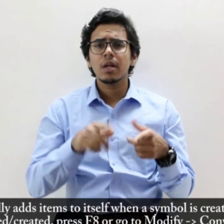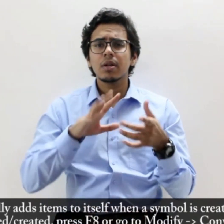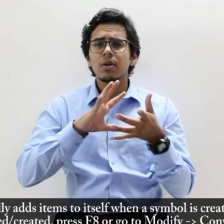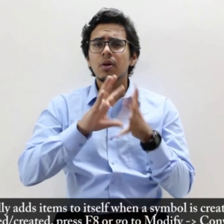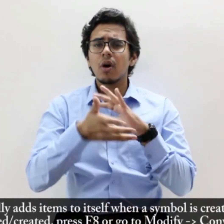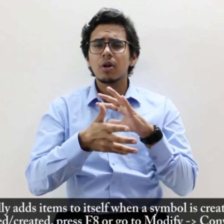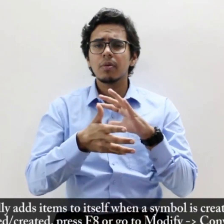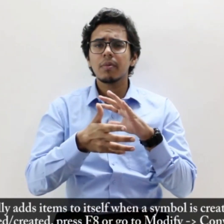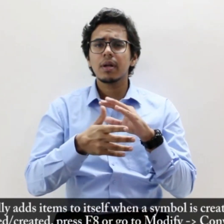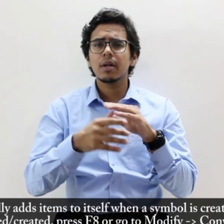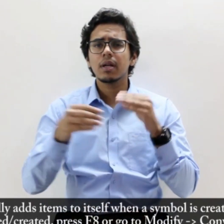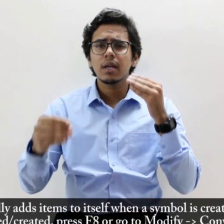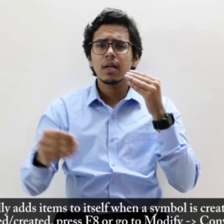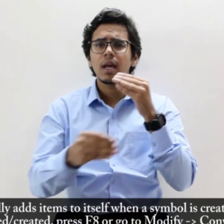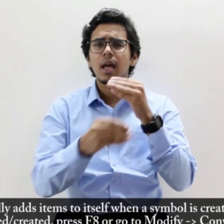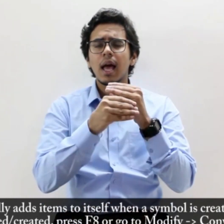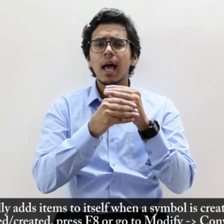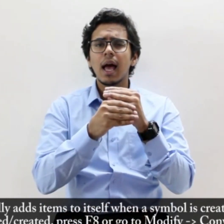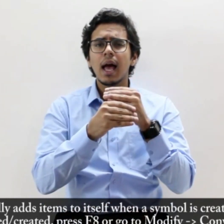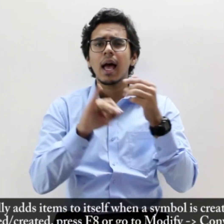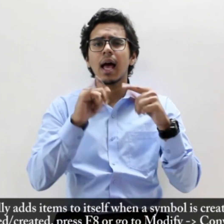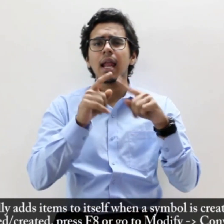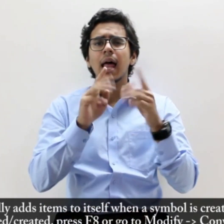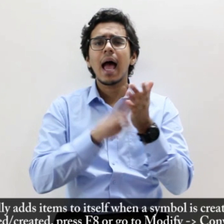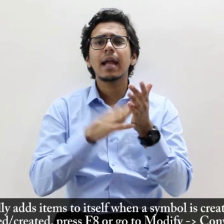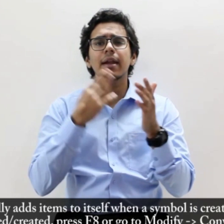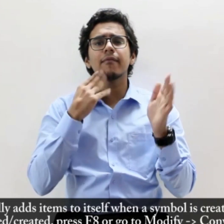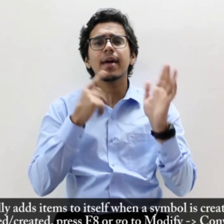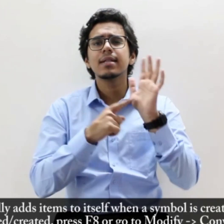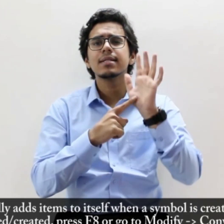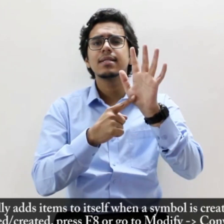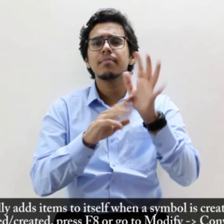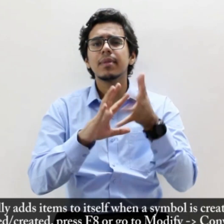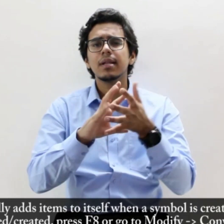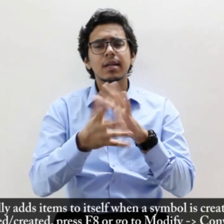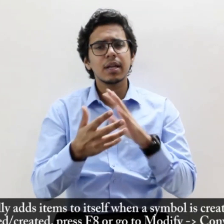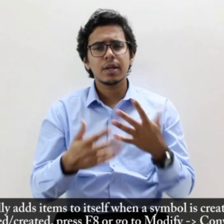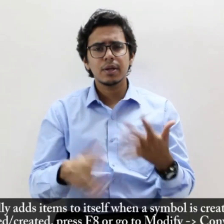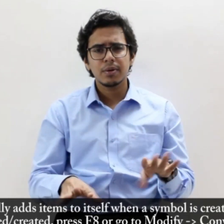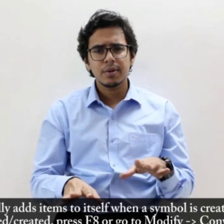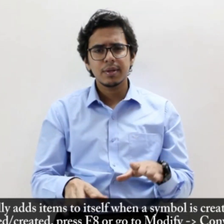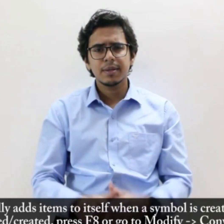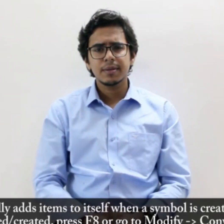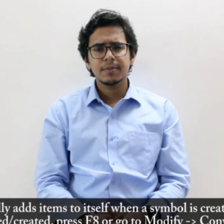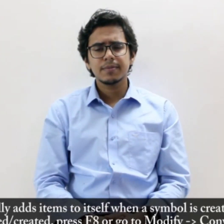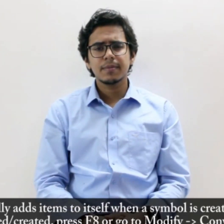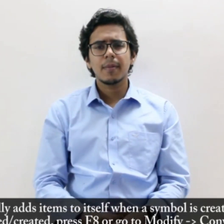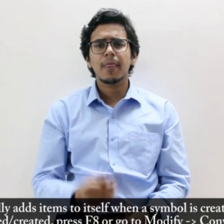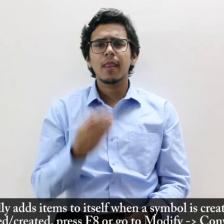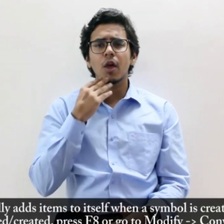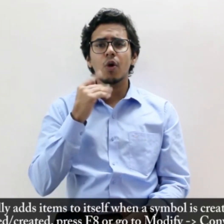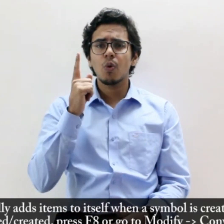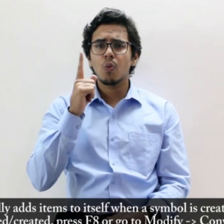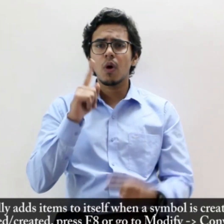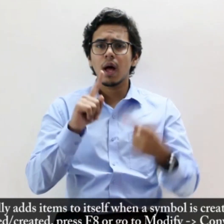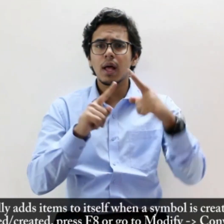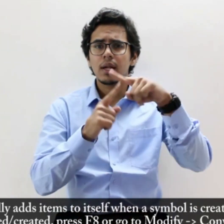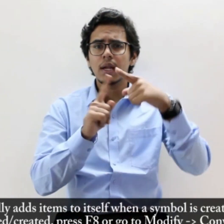adds items to itself when a symbol is created. Once text has been